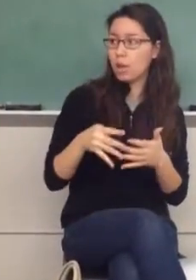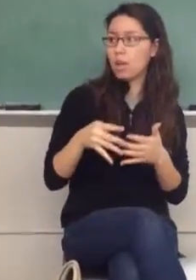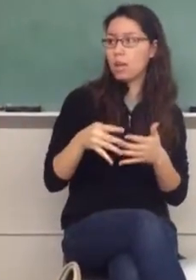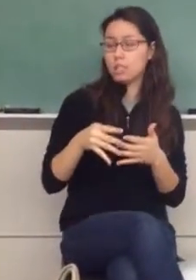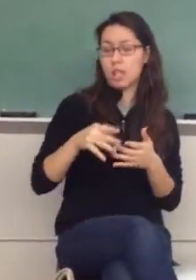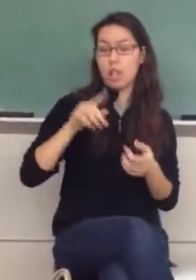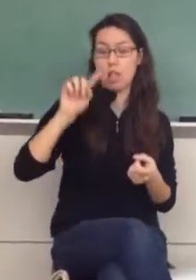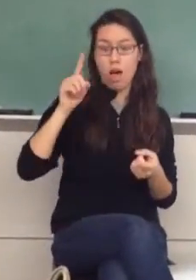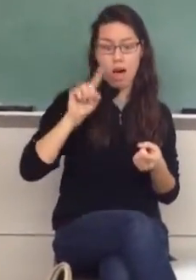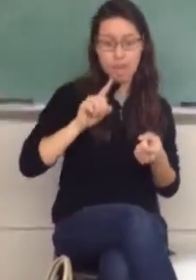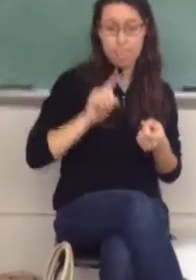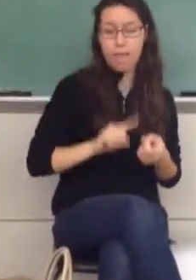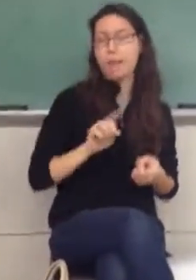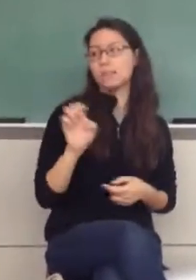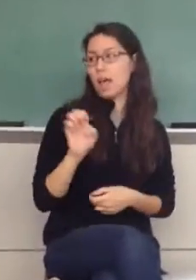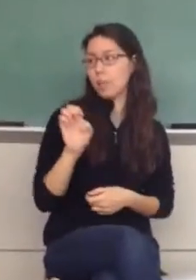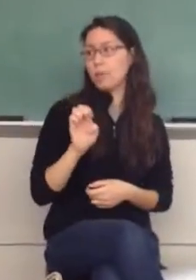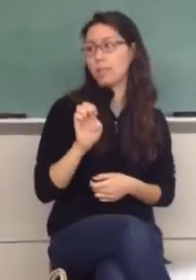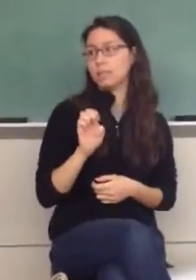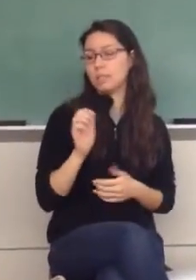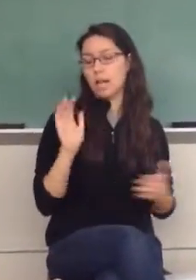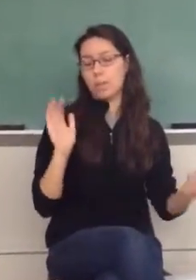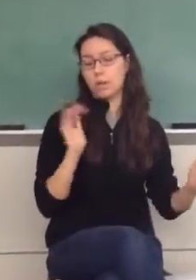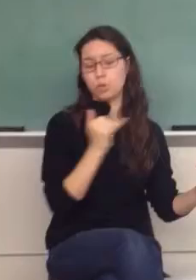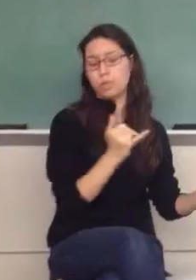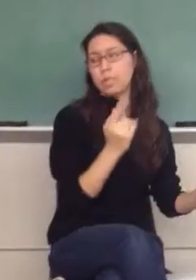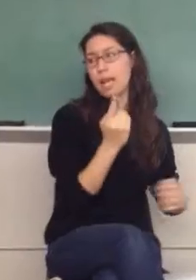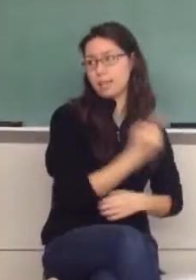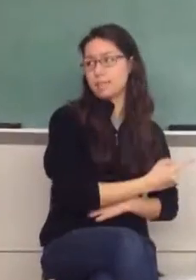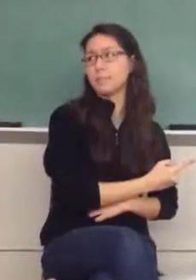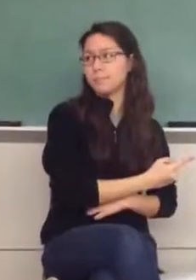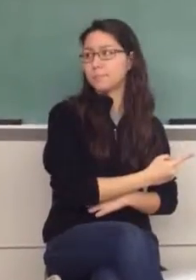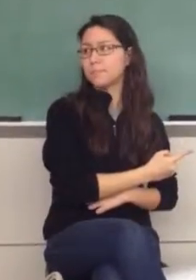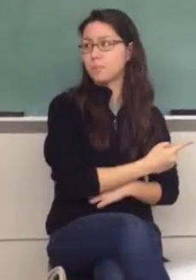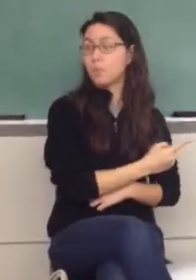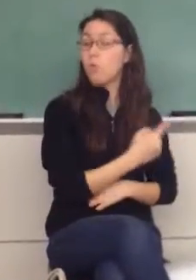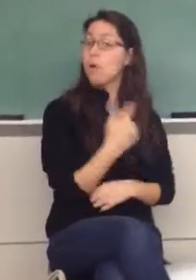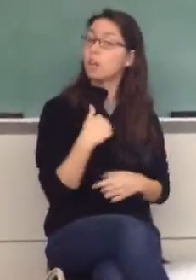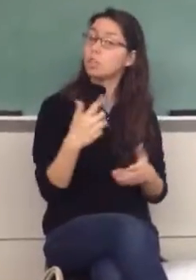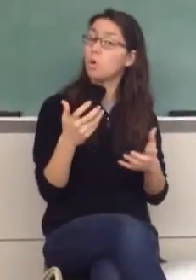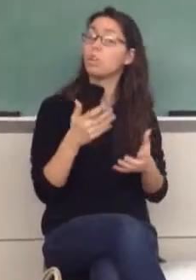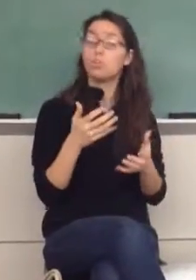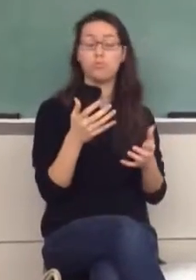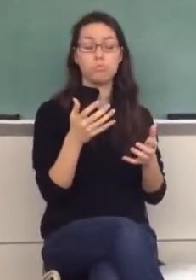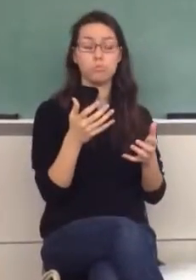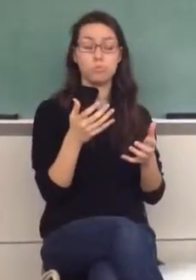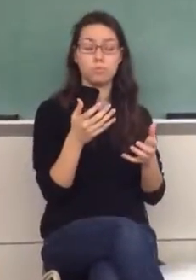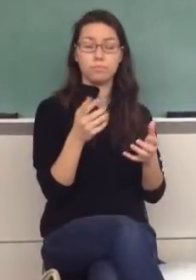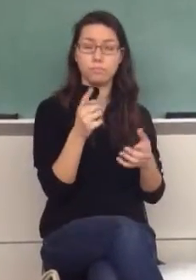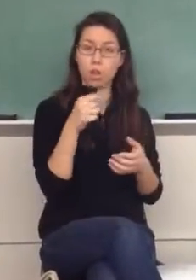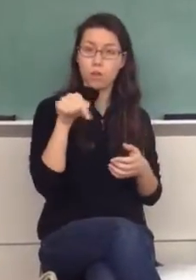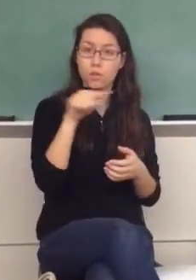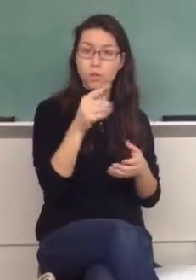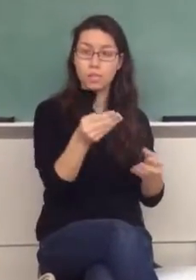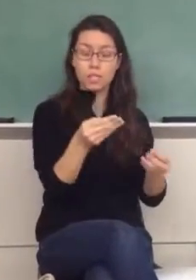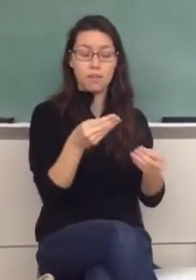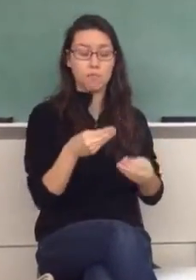is on today's periodic table. So I just wanted you to give me two ways it's similar and two ways it's different. Any questions?